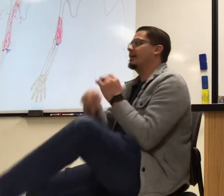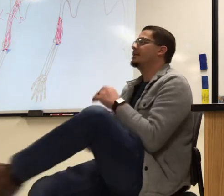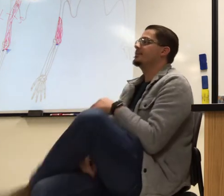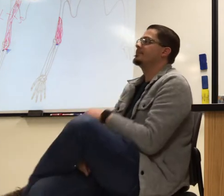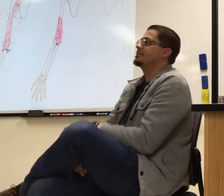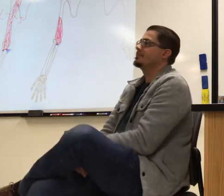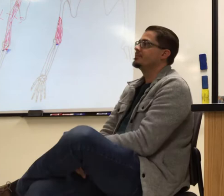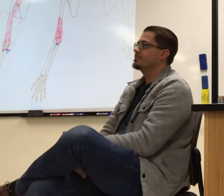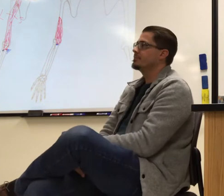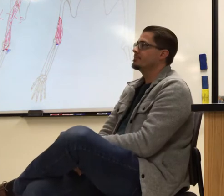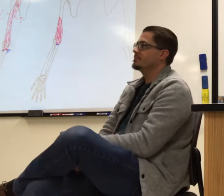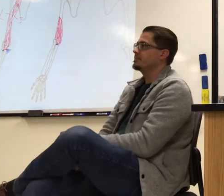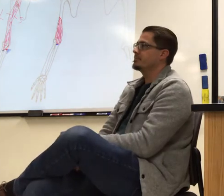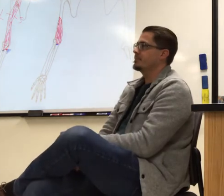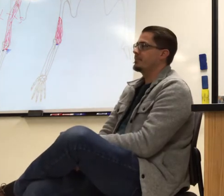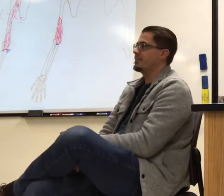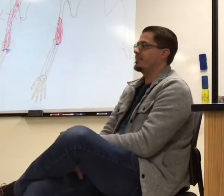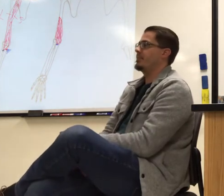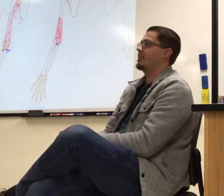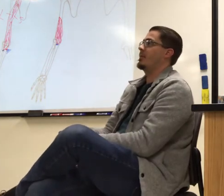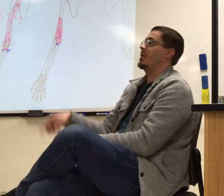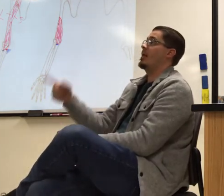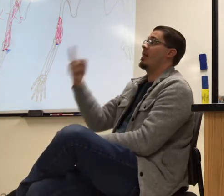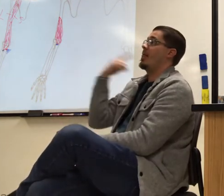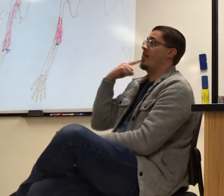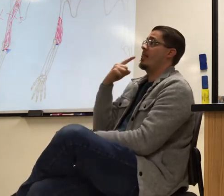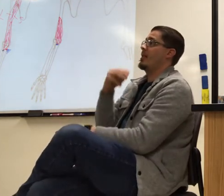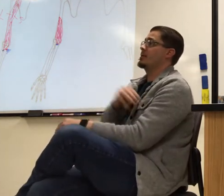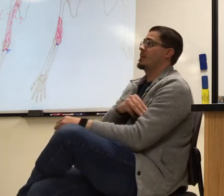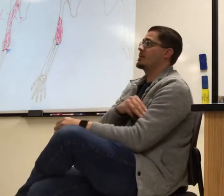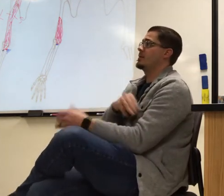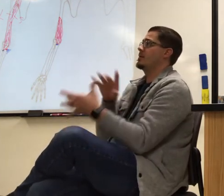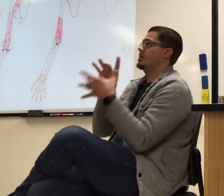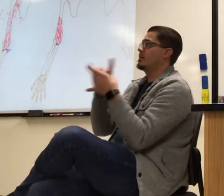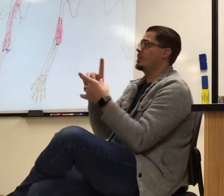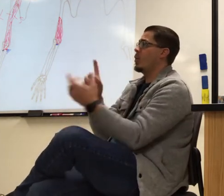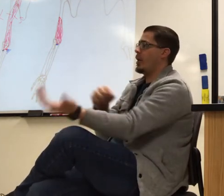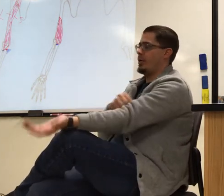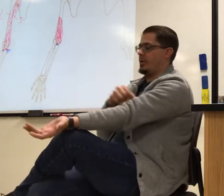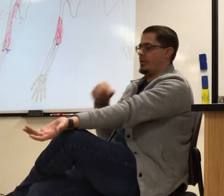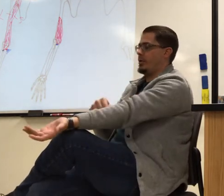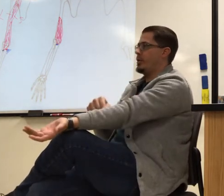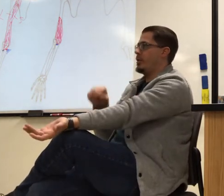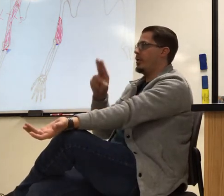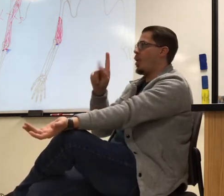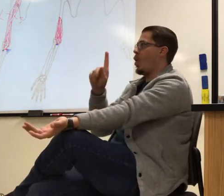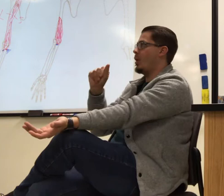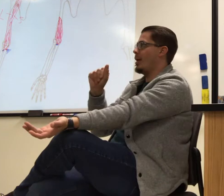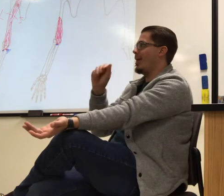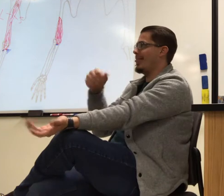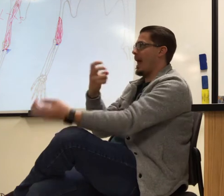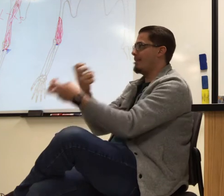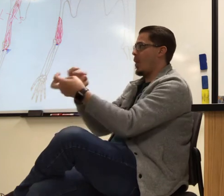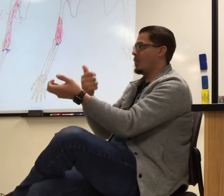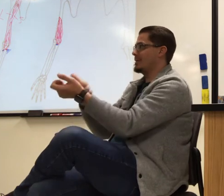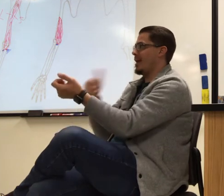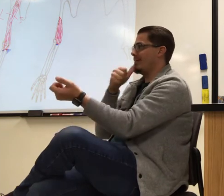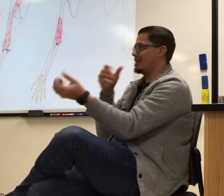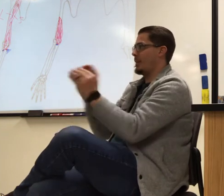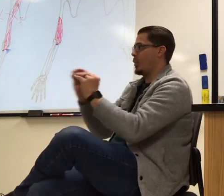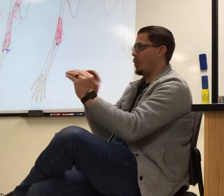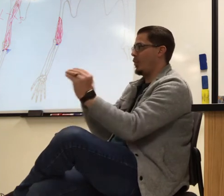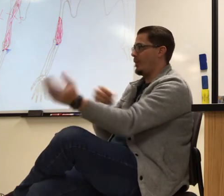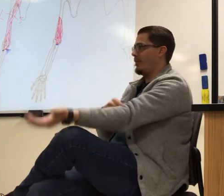Sometimes both. This muscle, where does it insert? The ulna. That's the bone that doesn't move in pronation and supination, so it can only